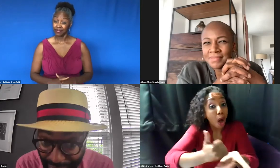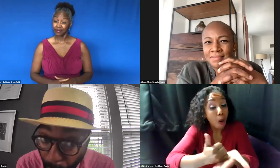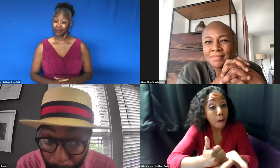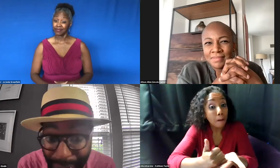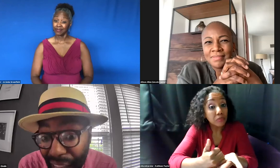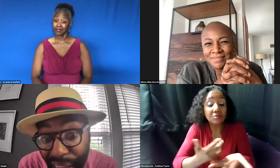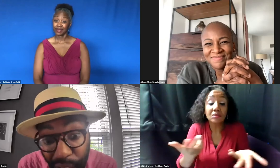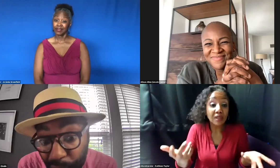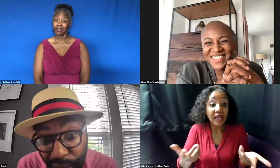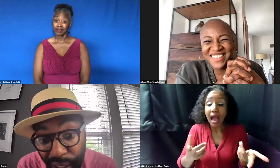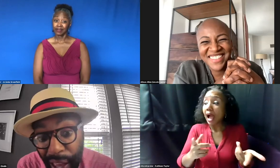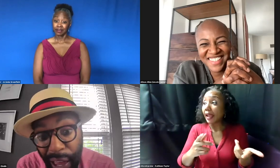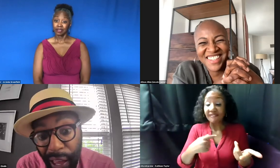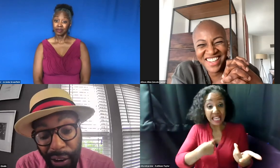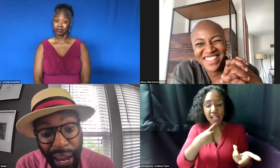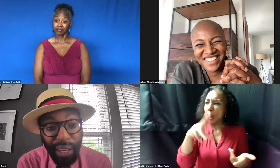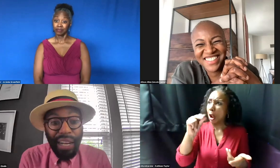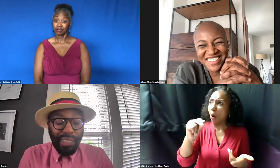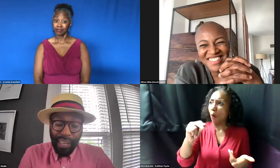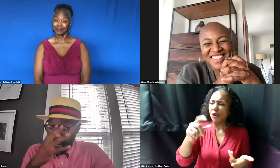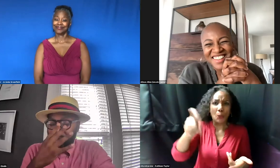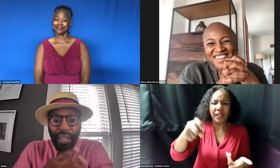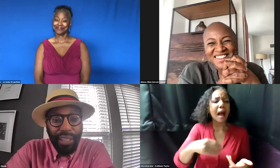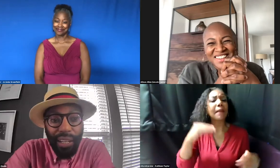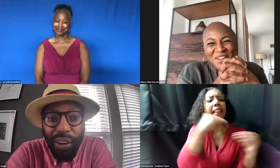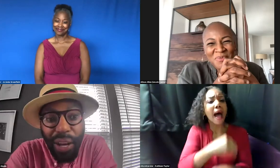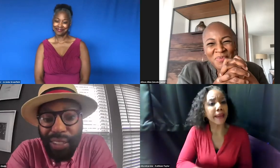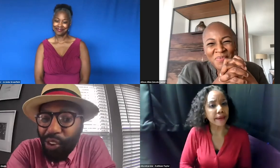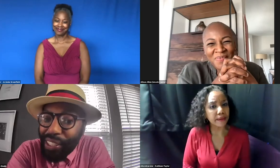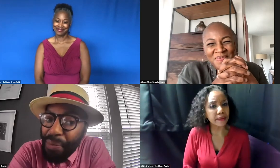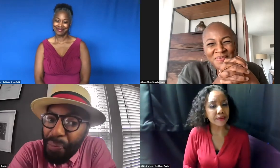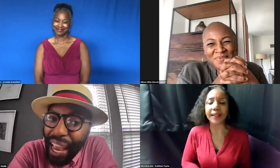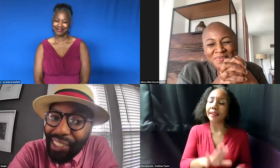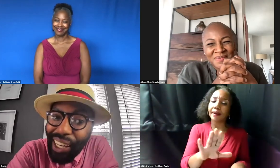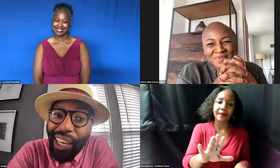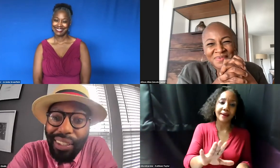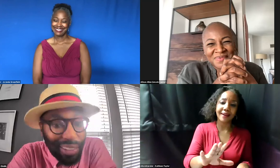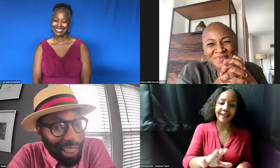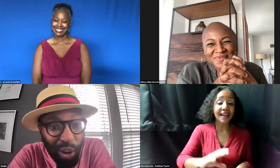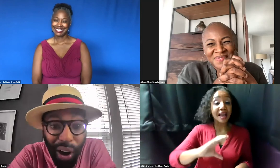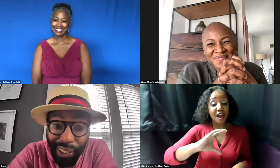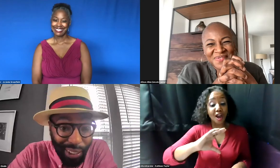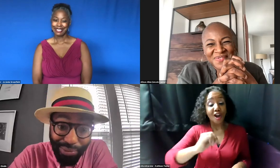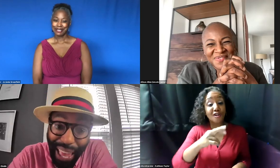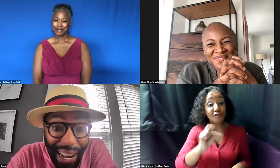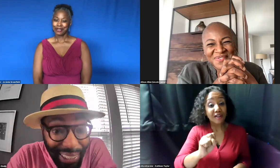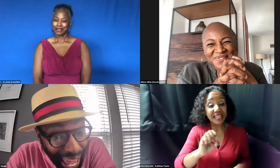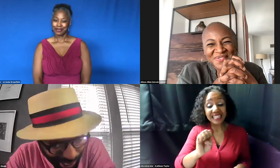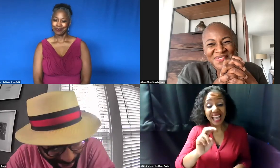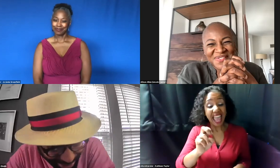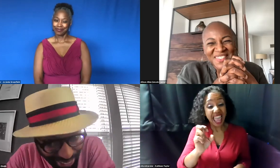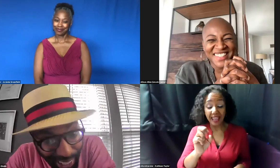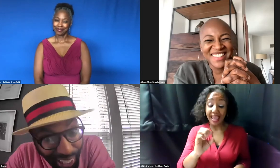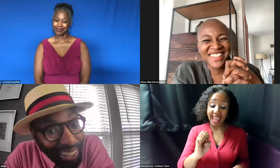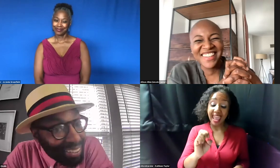said it didn't help, I'd be lying to you, right? Listen, the Chris Emdin PhD is talking to Allison